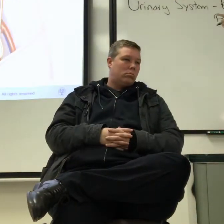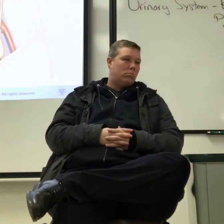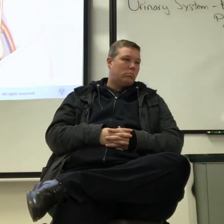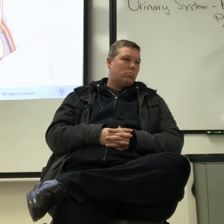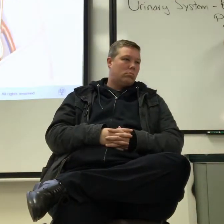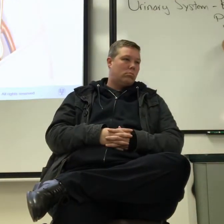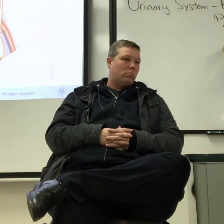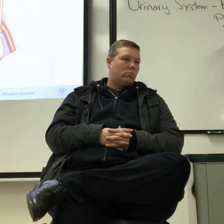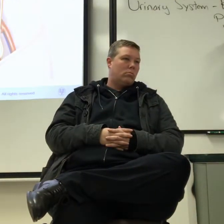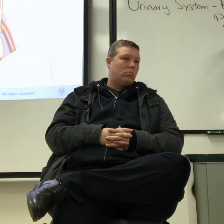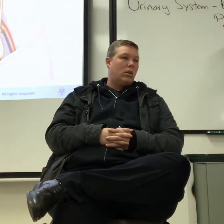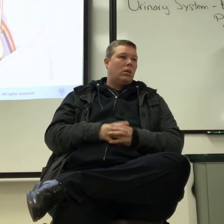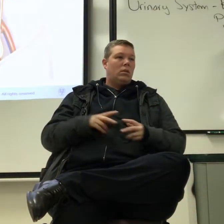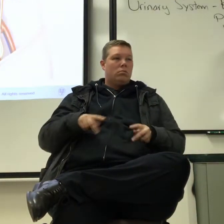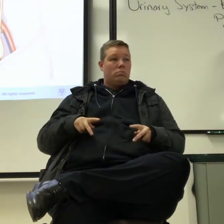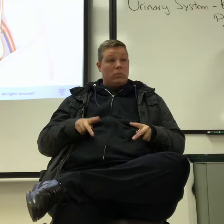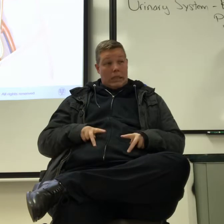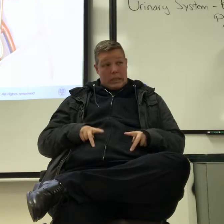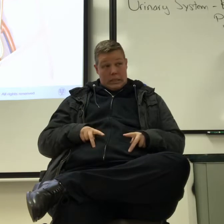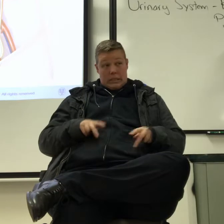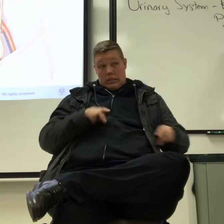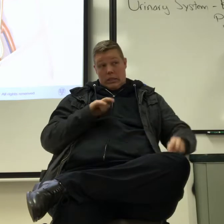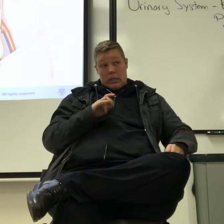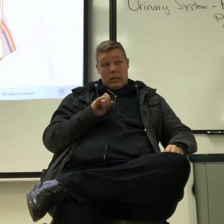you have the kidneys.